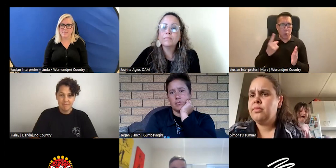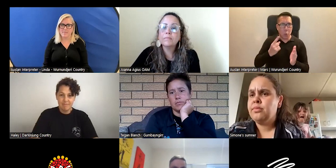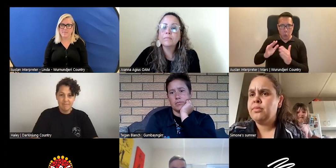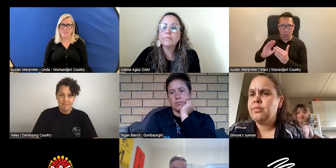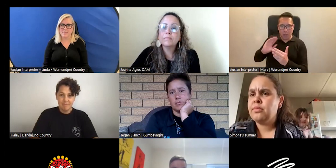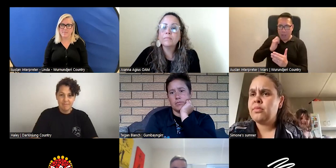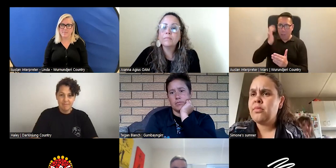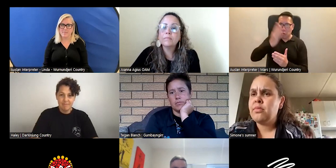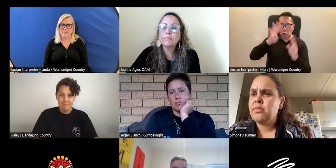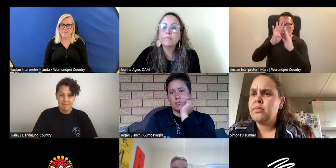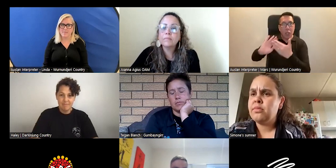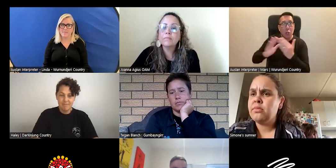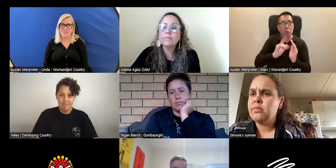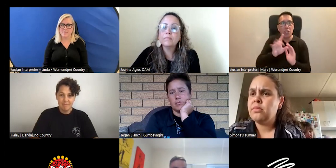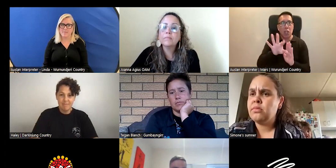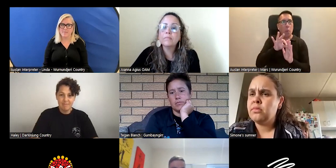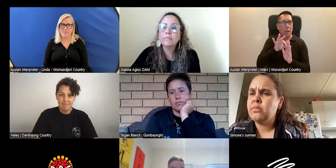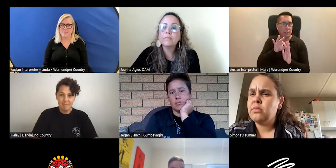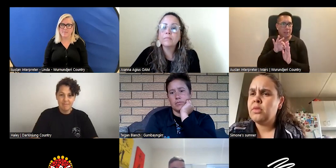and who we trust to take our matters forward.